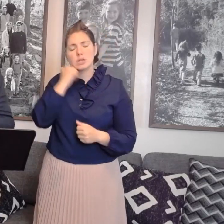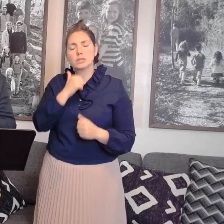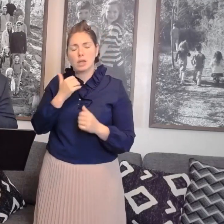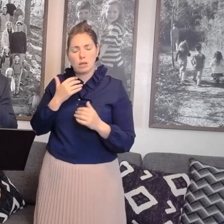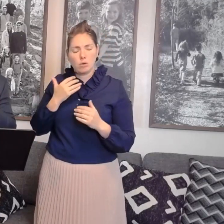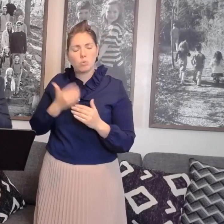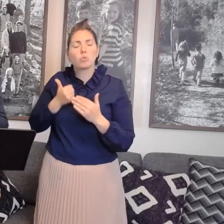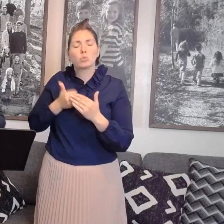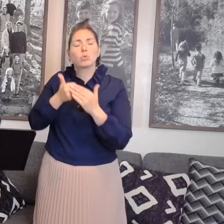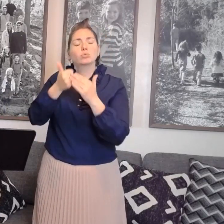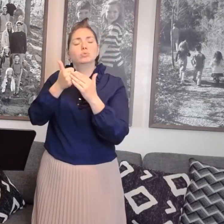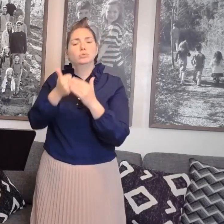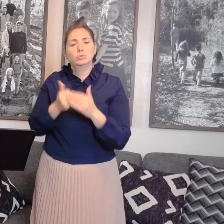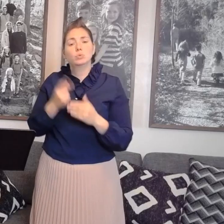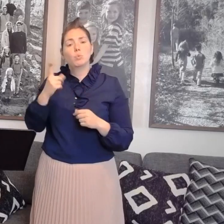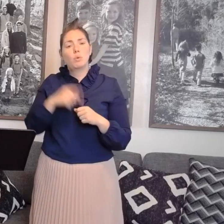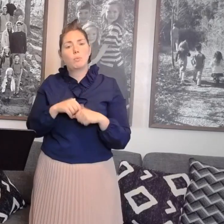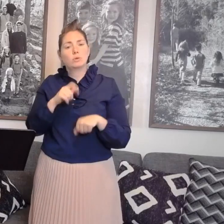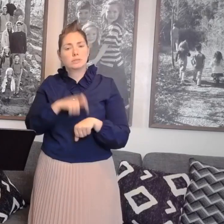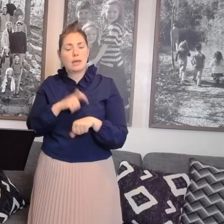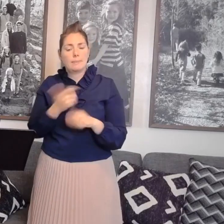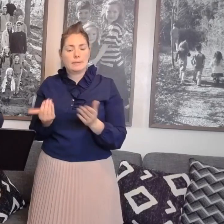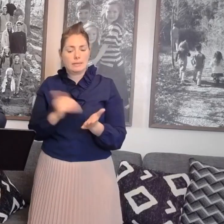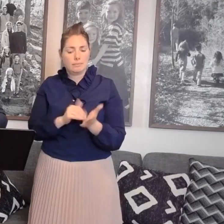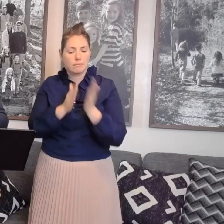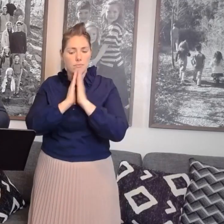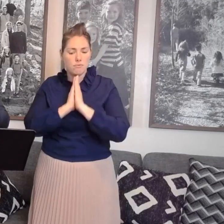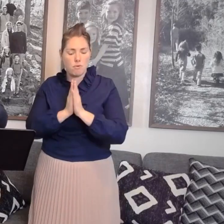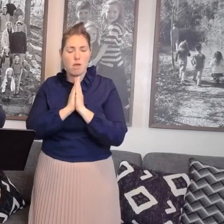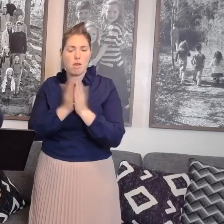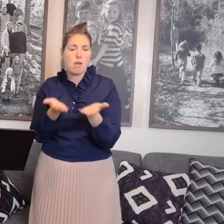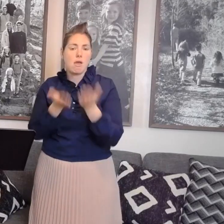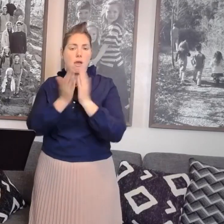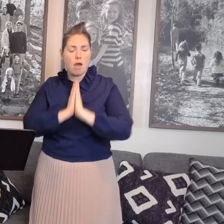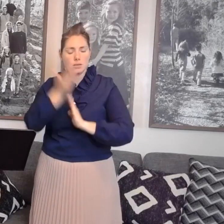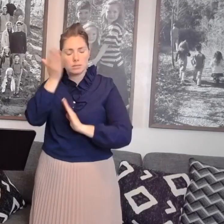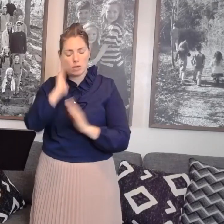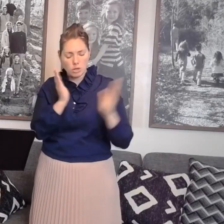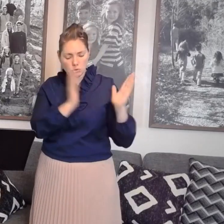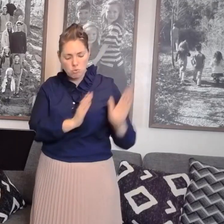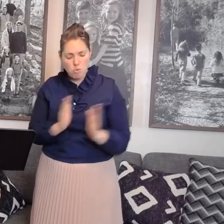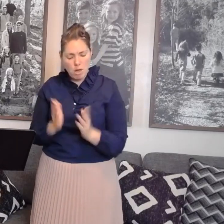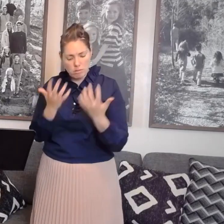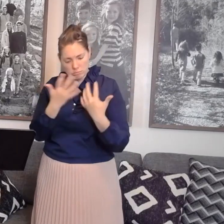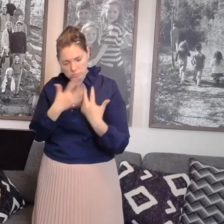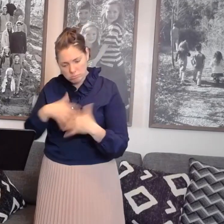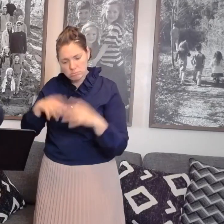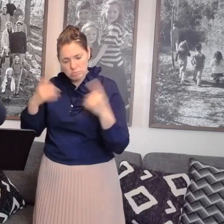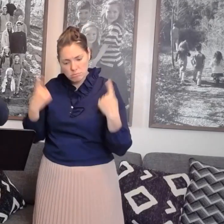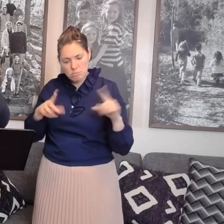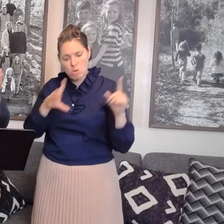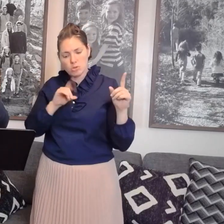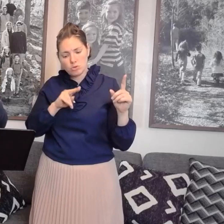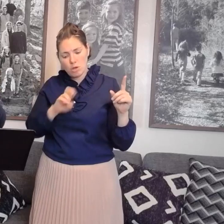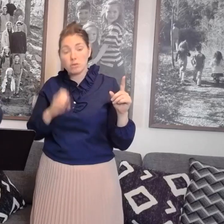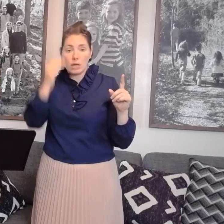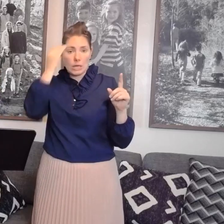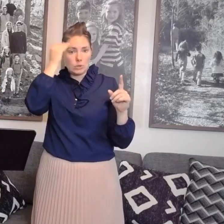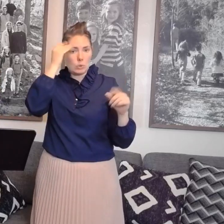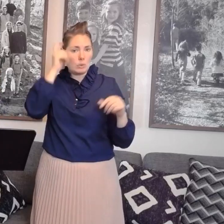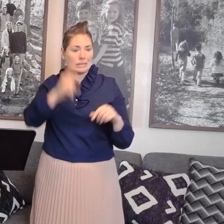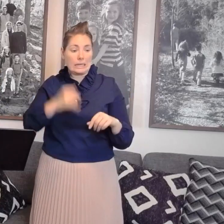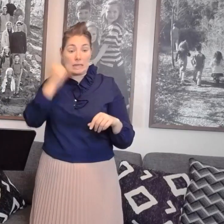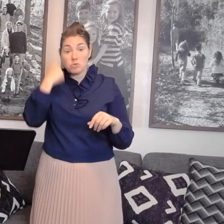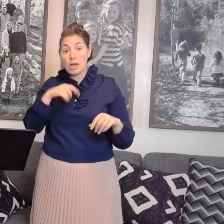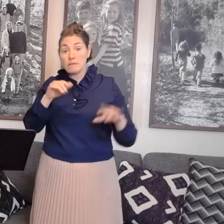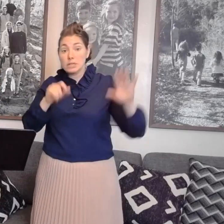day. One more time, we want to go to the Lord in prayer and just ask that God's will be done. Amen. I know the needs. If you have a